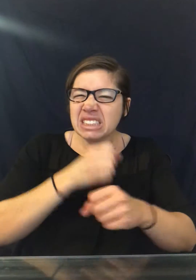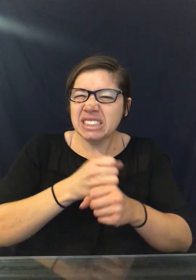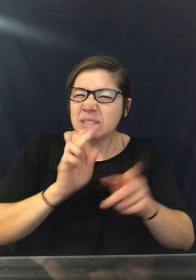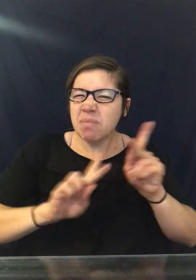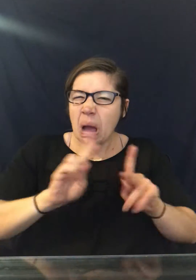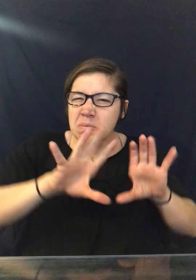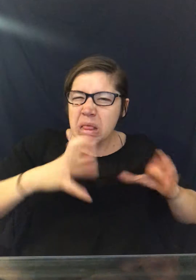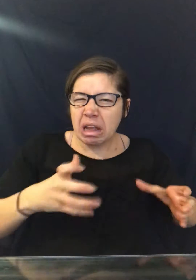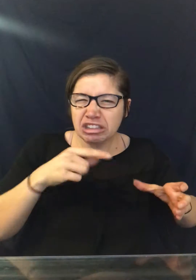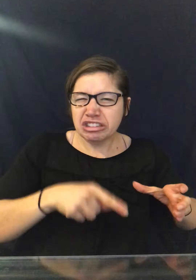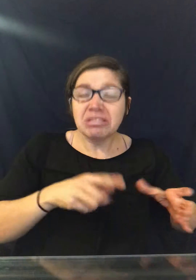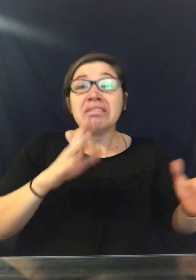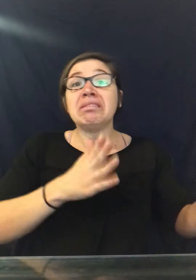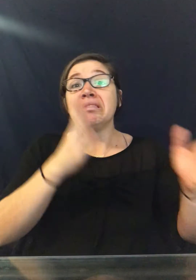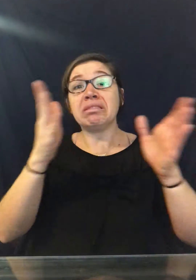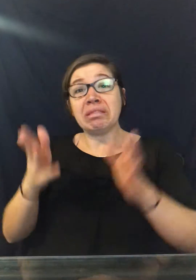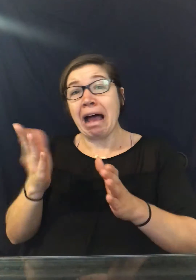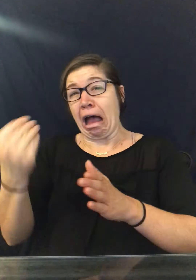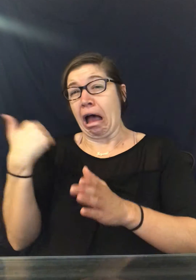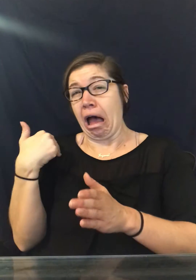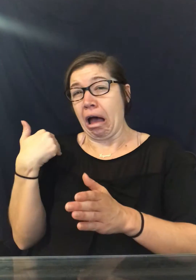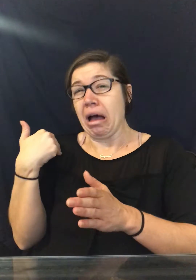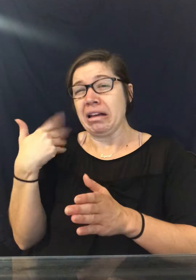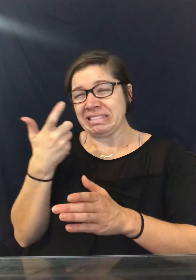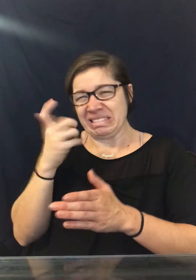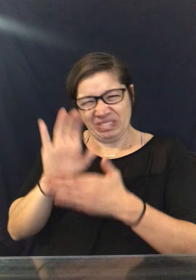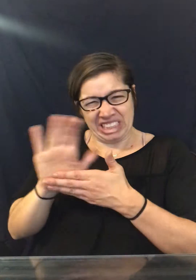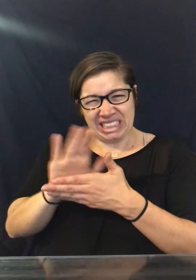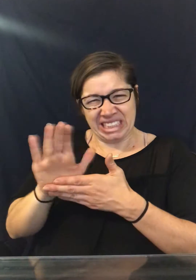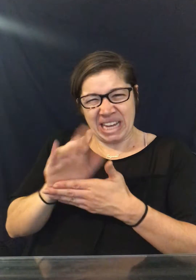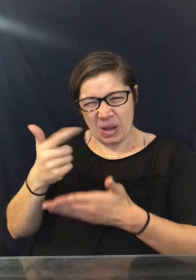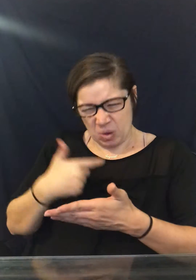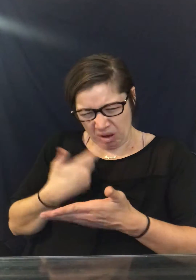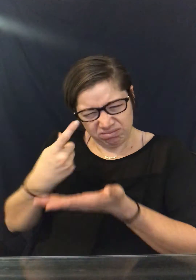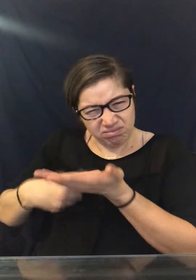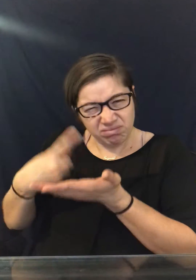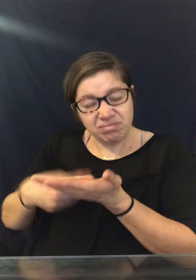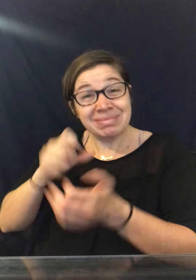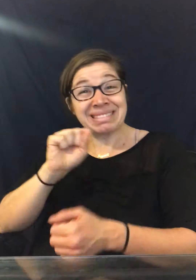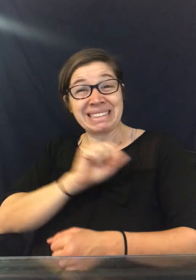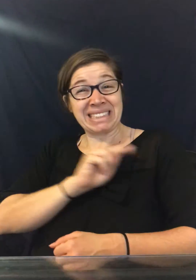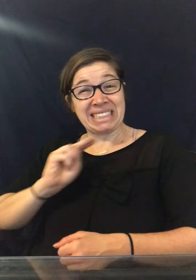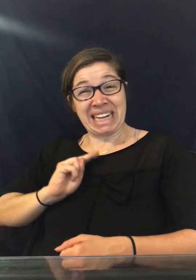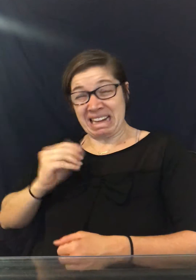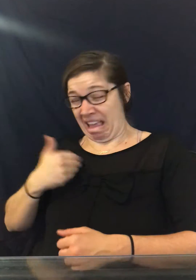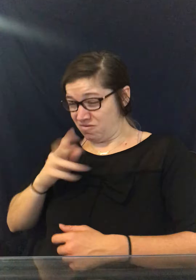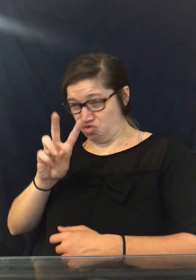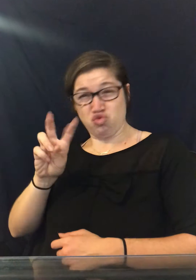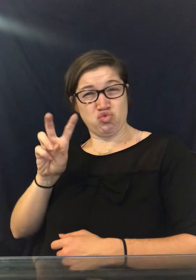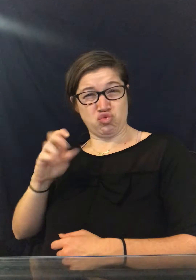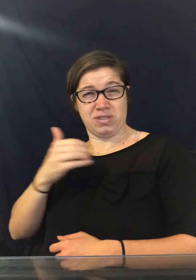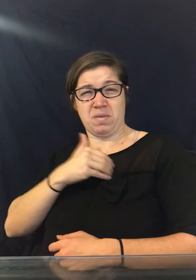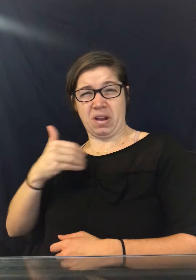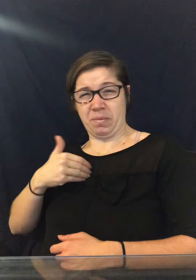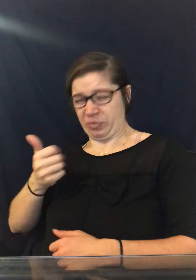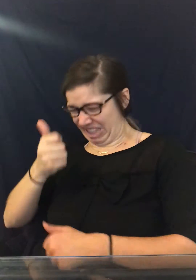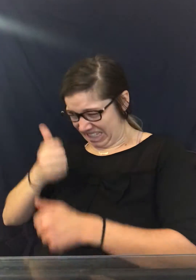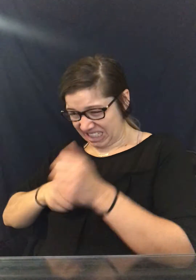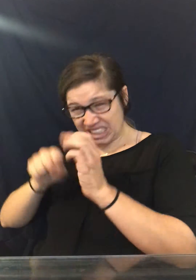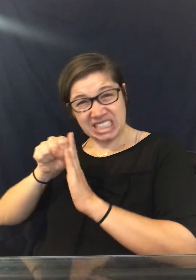the Senate has 100 members, 2 per each state, and this is where all the states, even the small states,